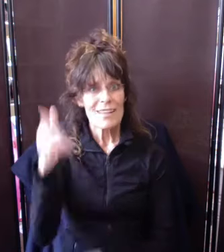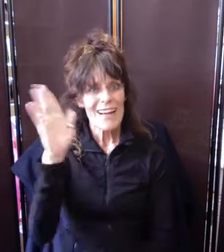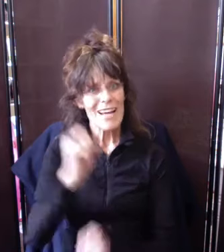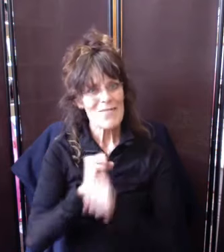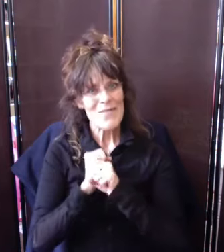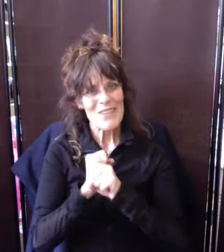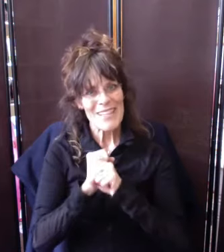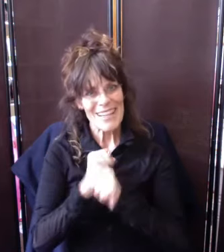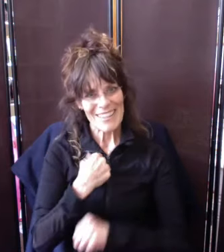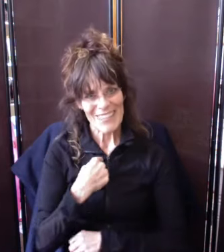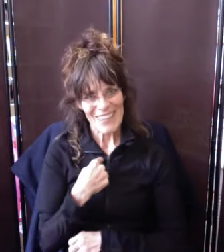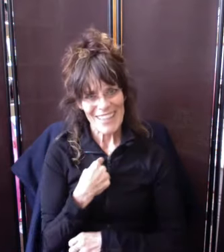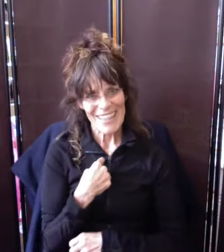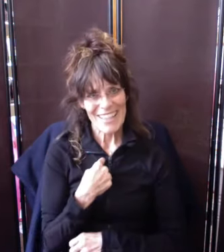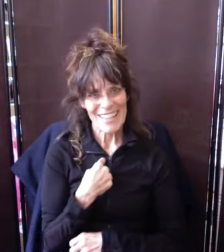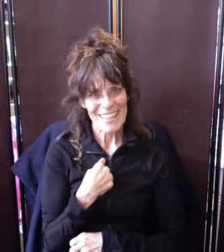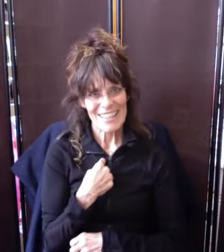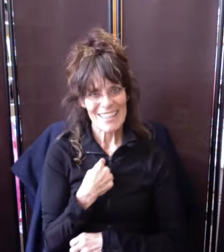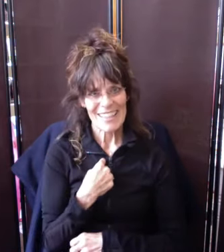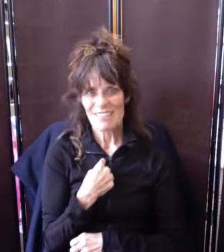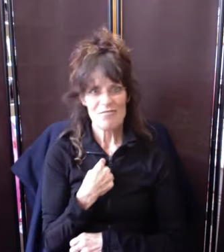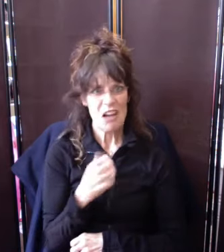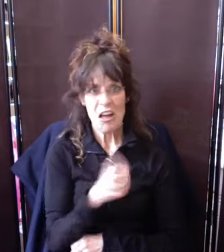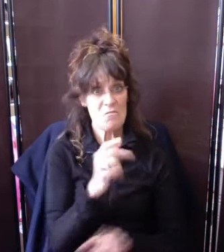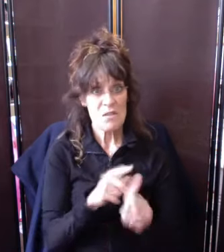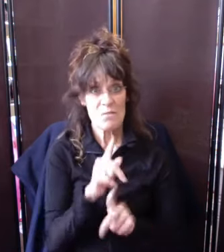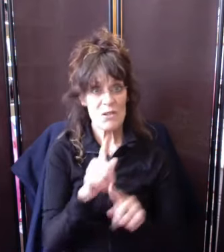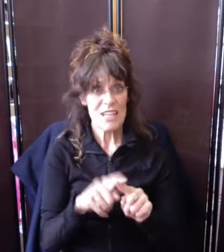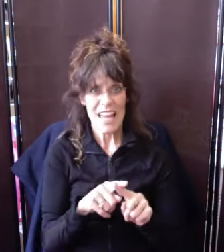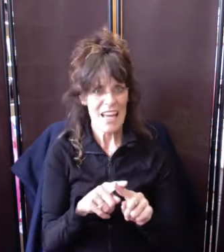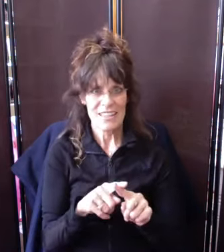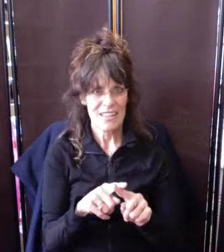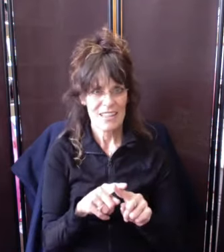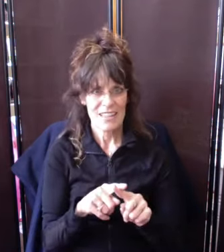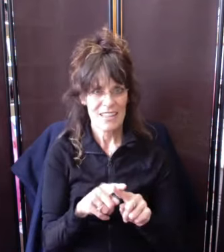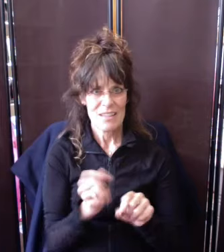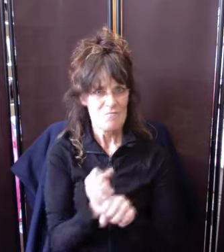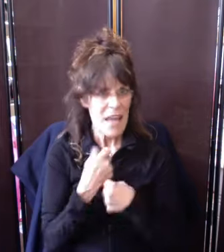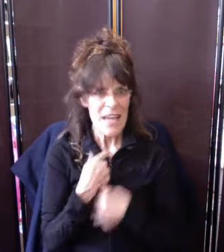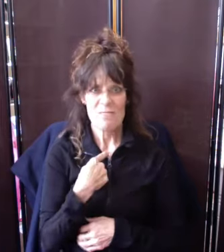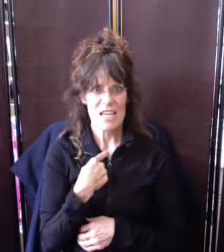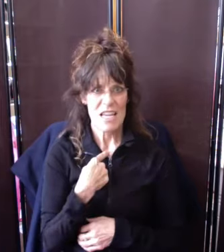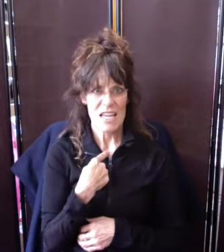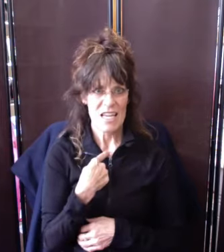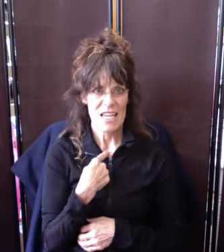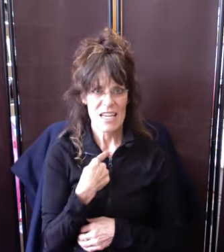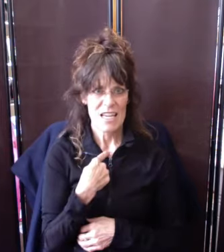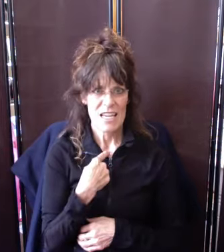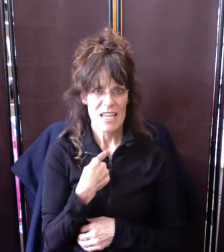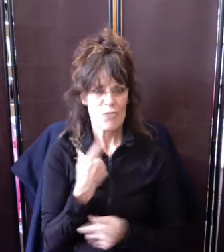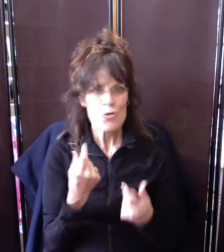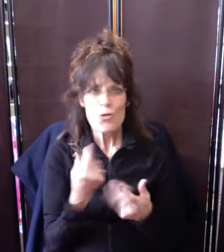And nobody can make me lose my integrity. Nobody can make me do things that I'm going to be later ashamed